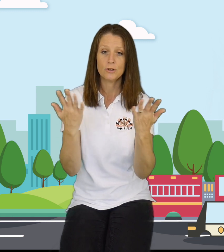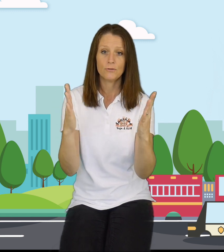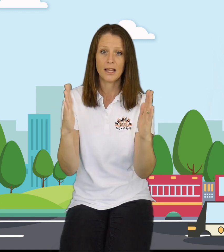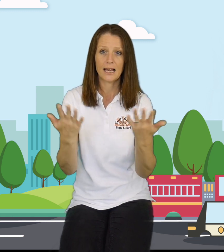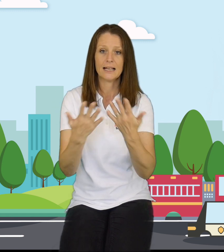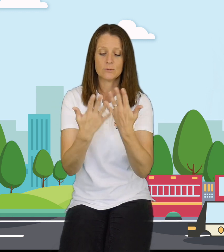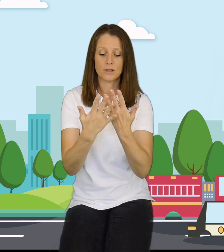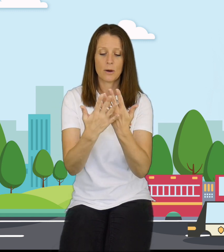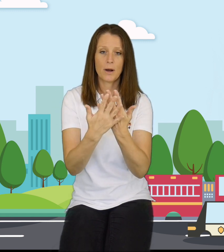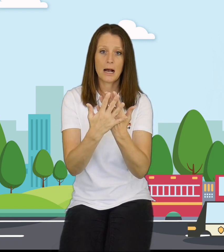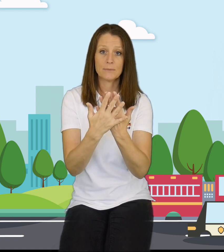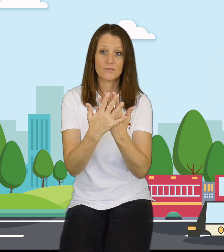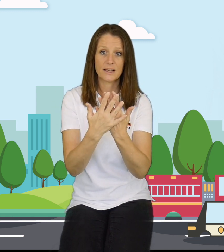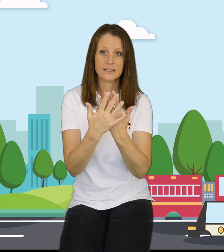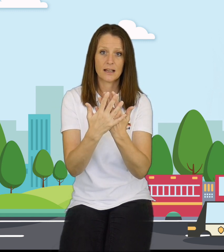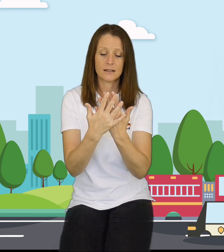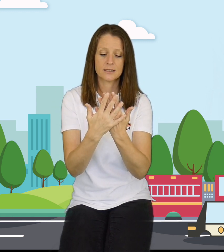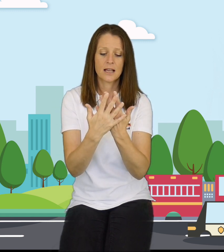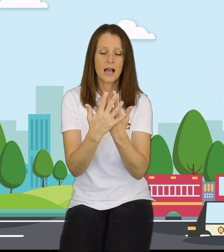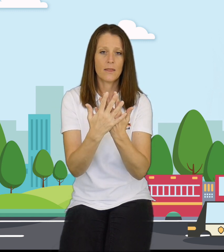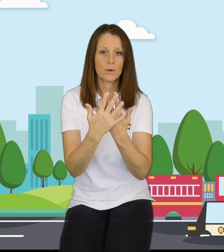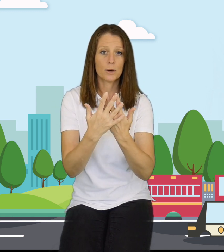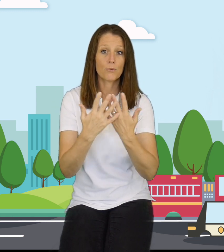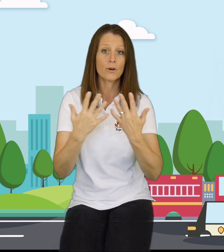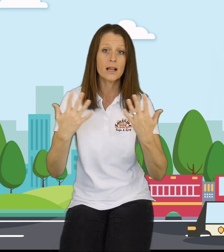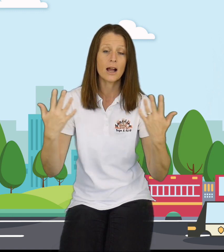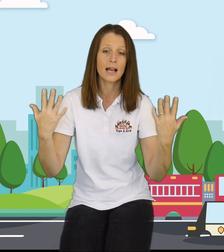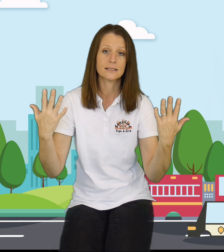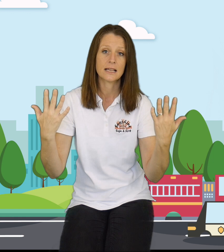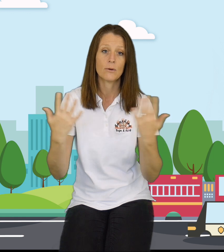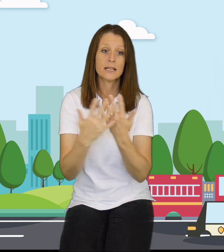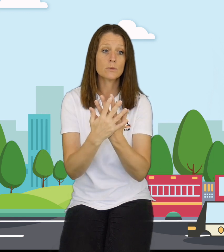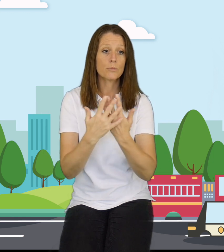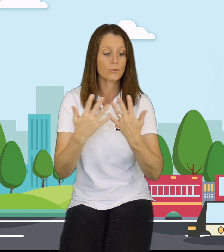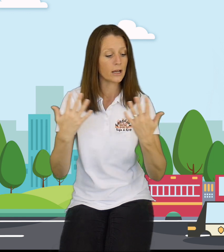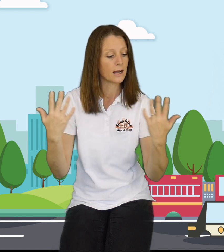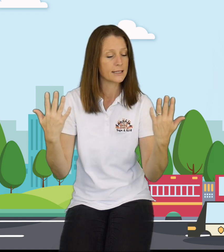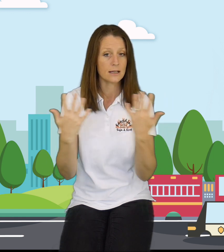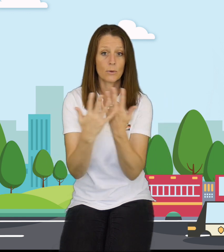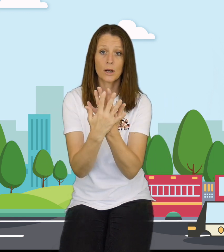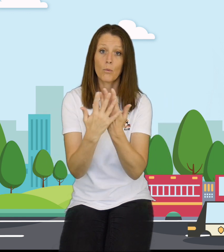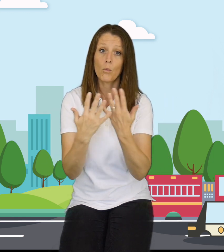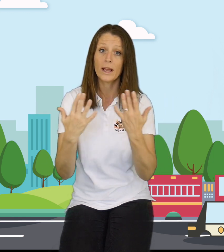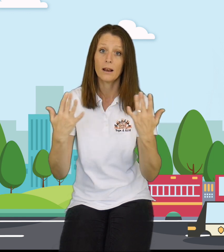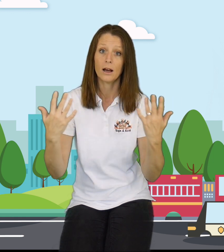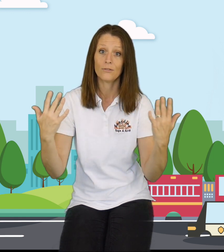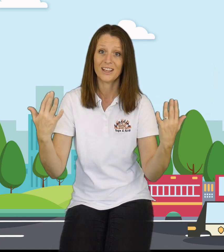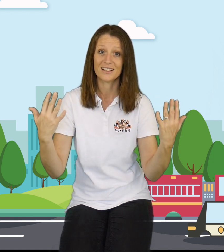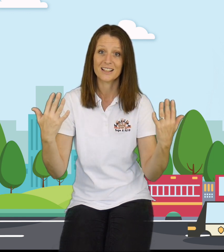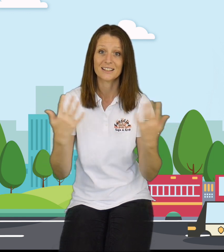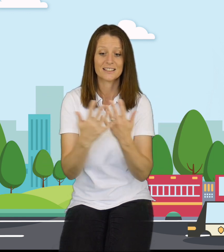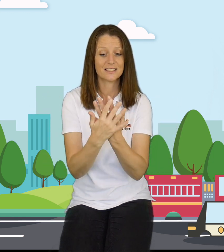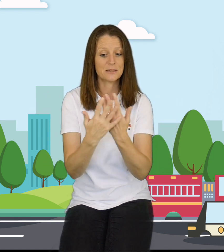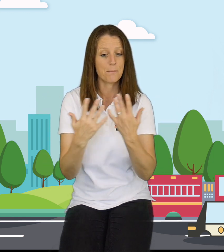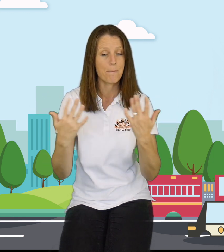flat hands with our palms facing us. And then we're going to bring our hands out. And as we bring our hands out, we're going to wiggle our fingers like this. This is